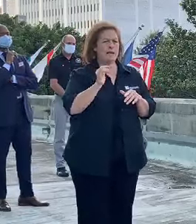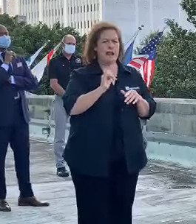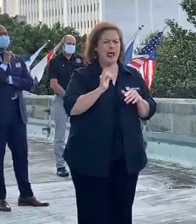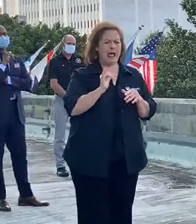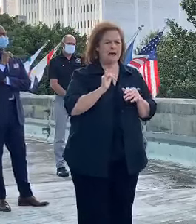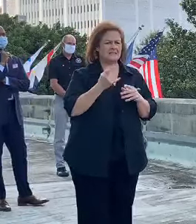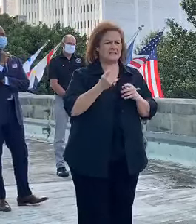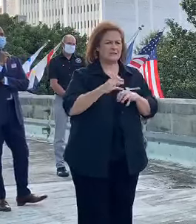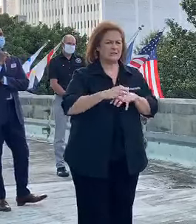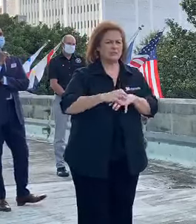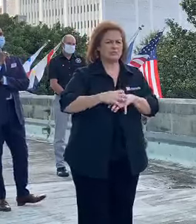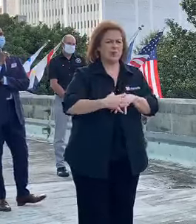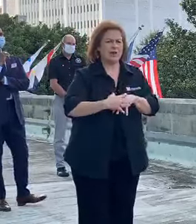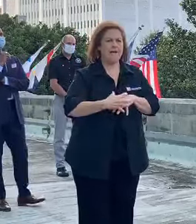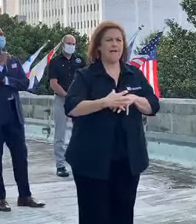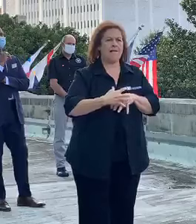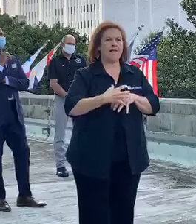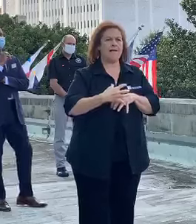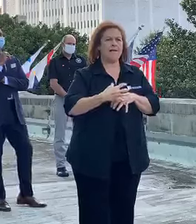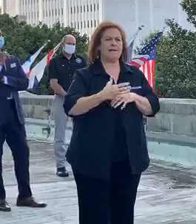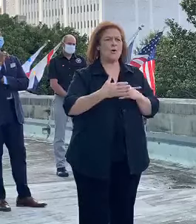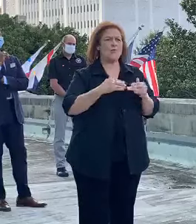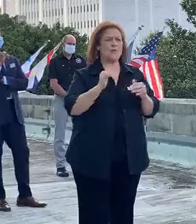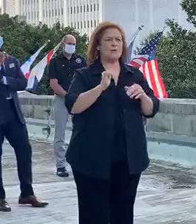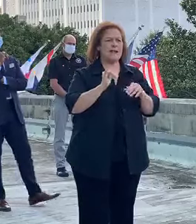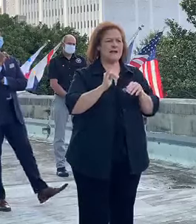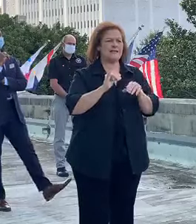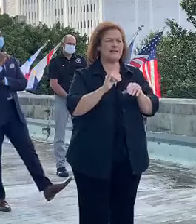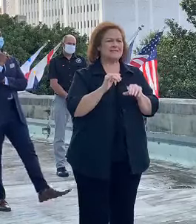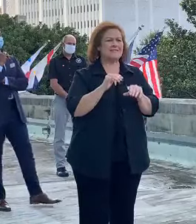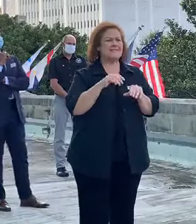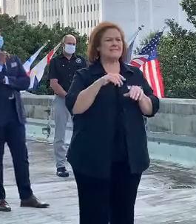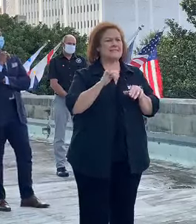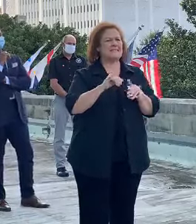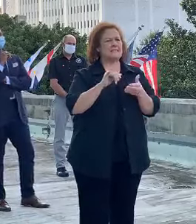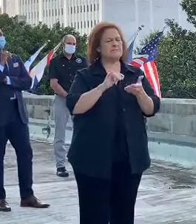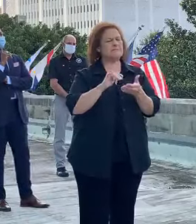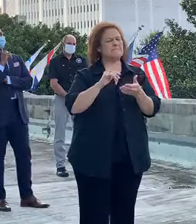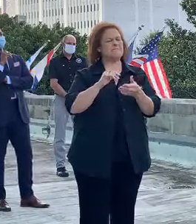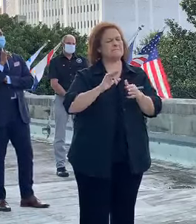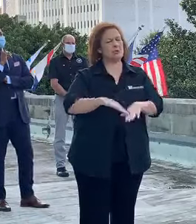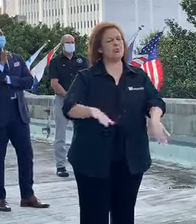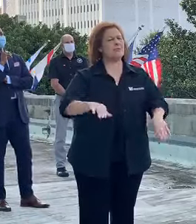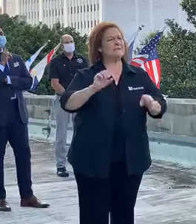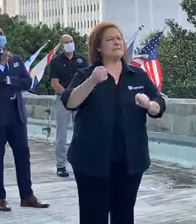inflammatory syndrome similar to Kawasaki's disease, which is a pediatric disease.